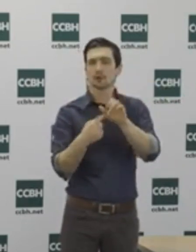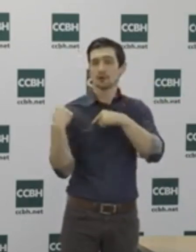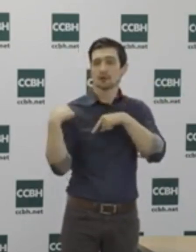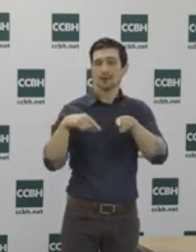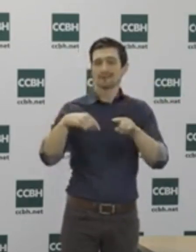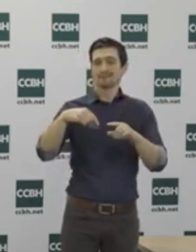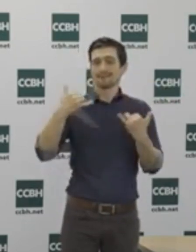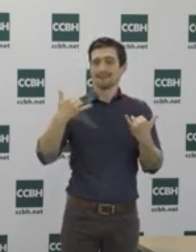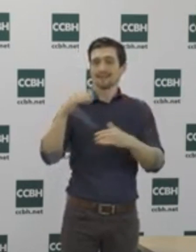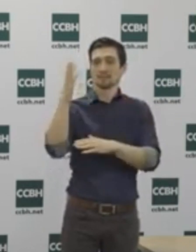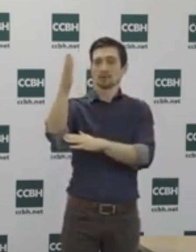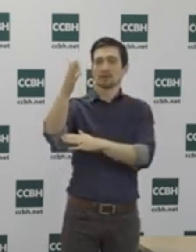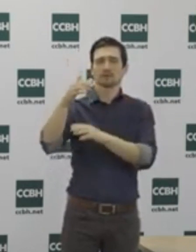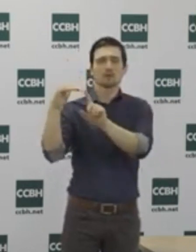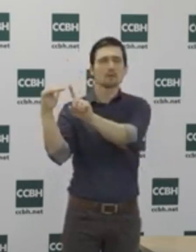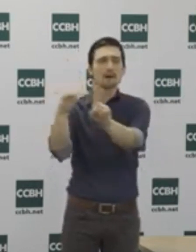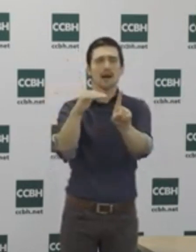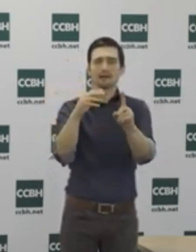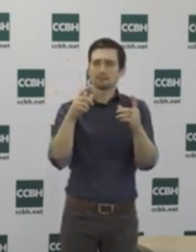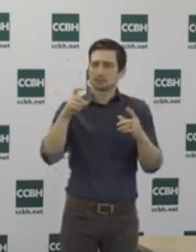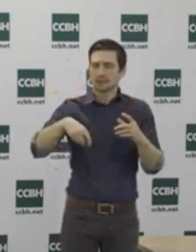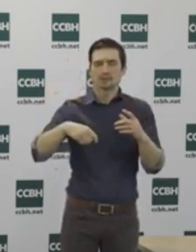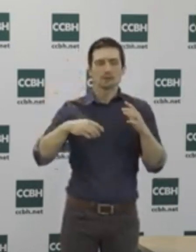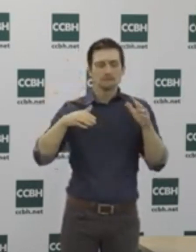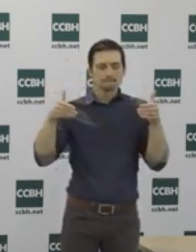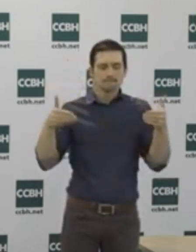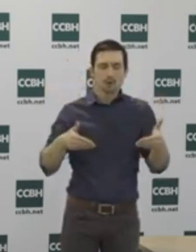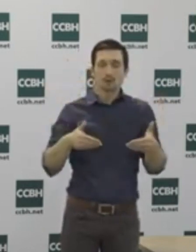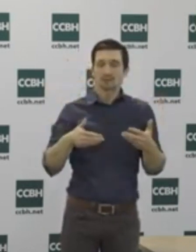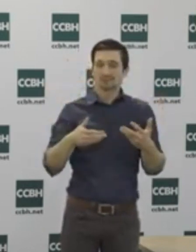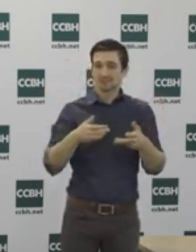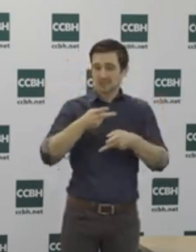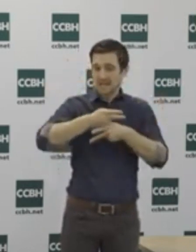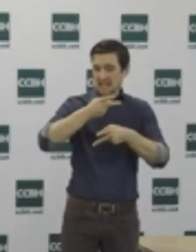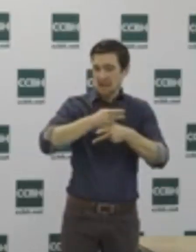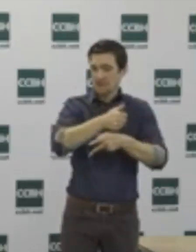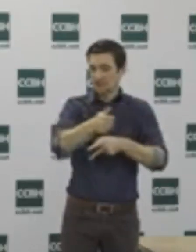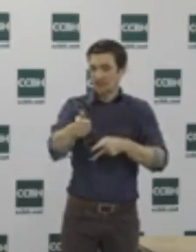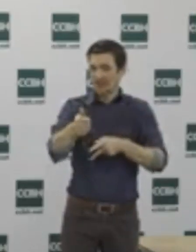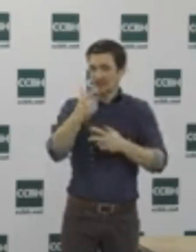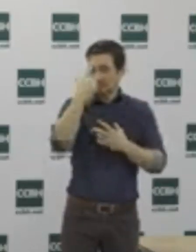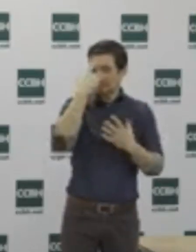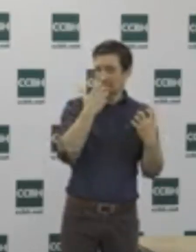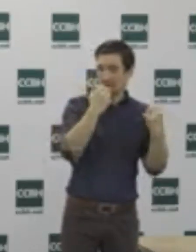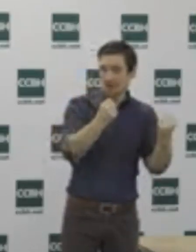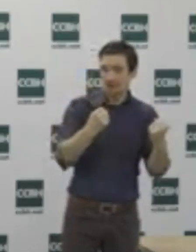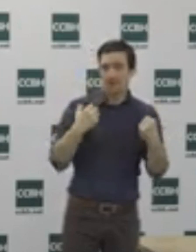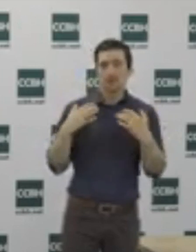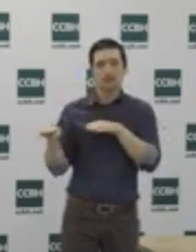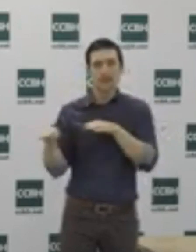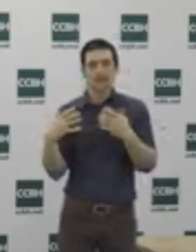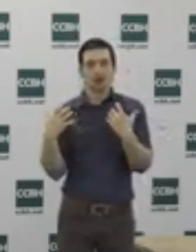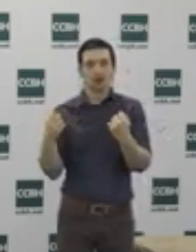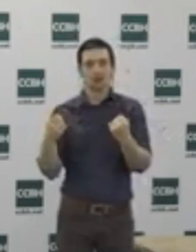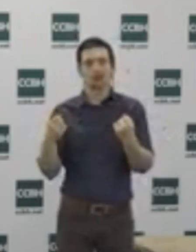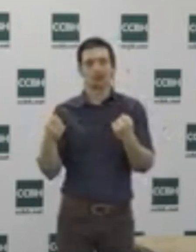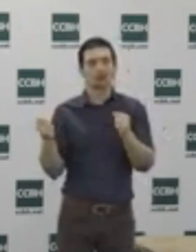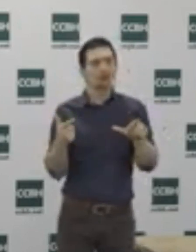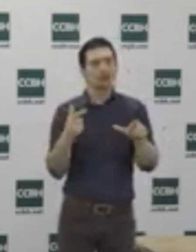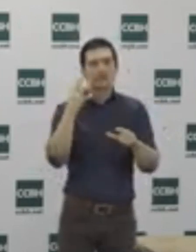conference to remind everyone of the importance of caring for your own mental and behavioral health during this incredibly stressful time.